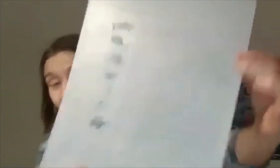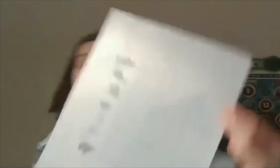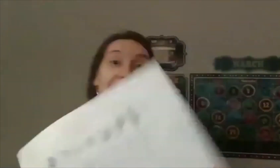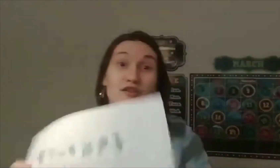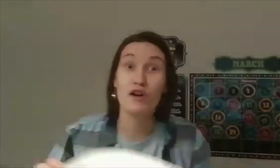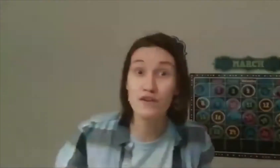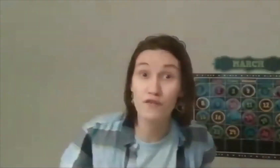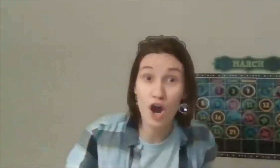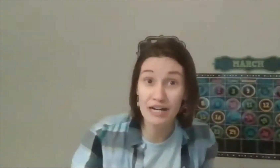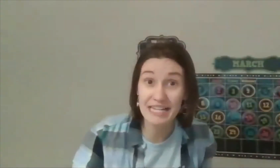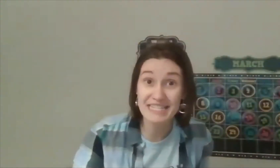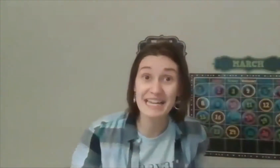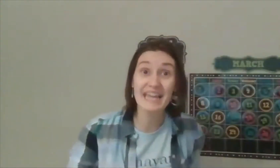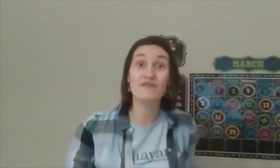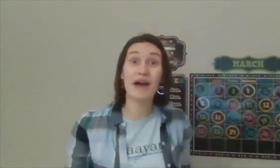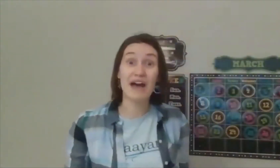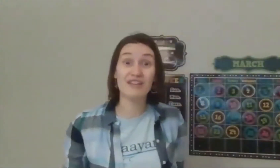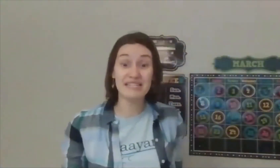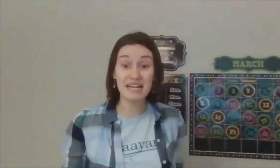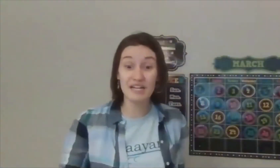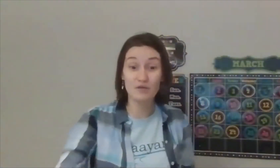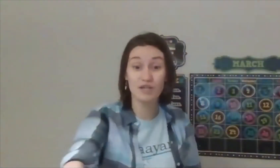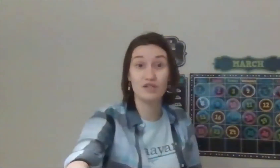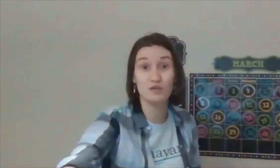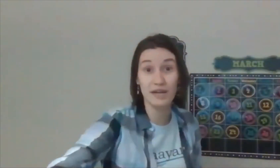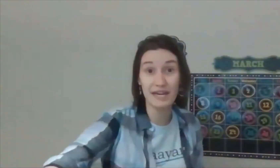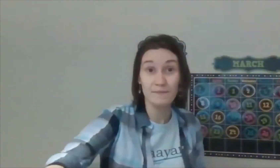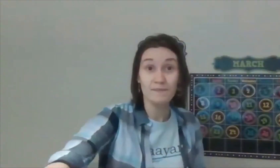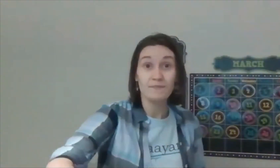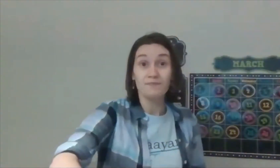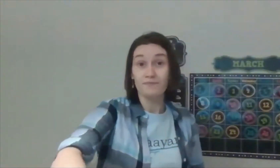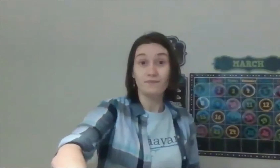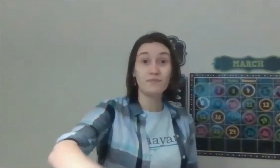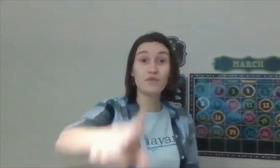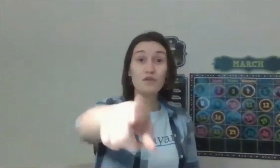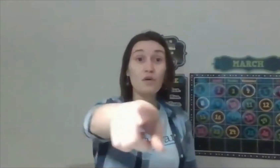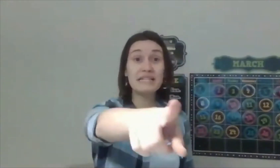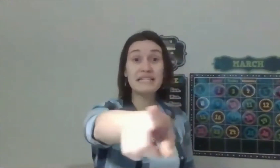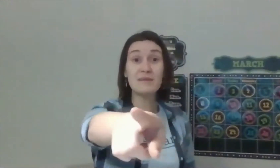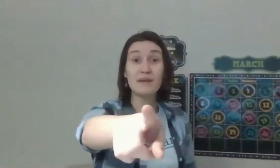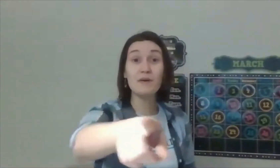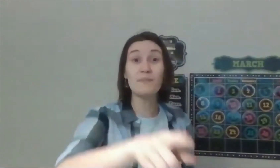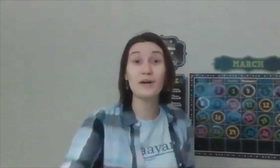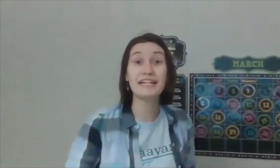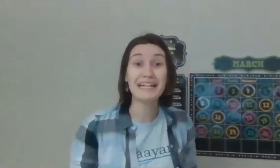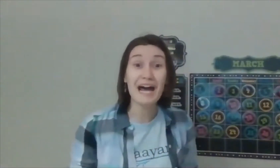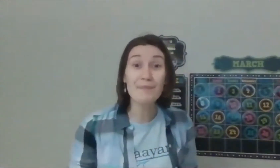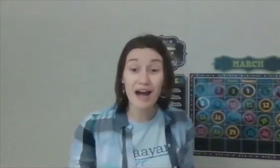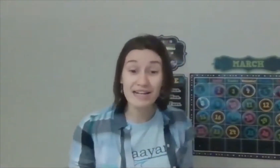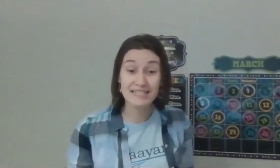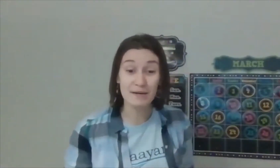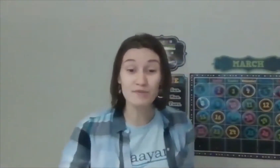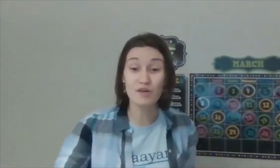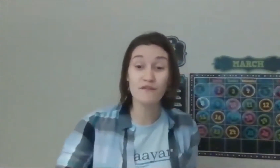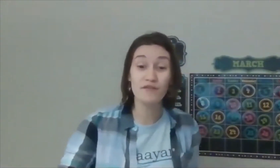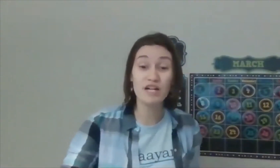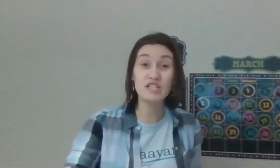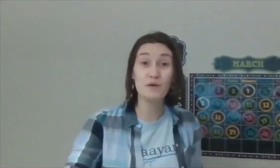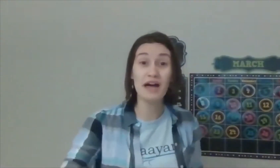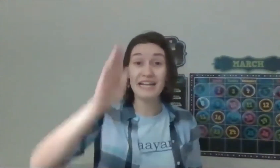I don't know if you've already done it. If you haven't done it, you could do it. Oh, I see some people are putting it up. Awesome. So the first one